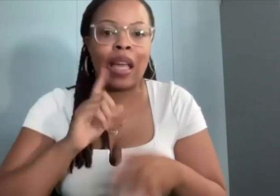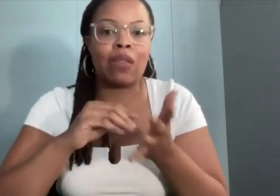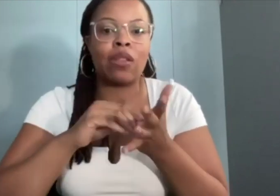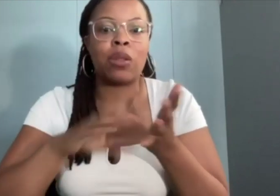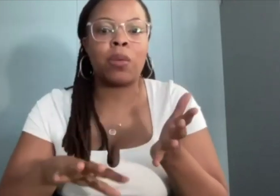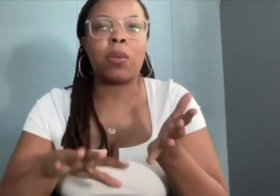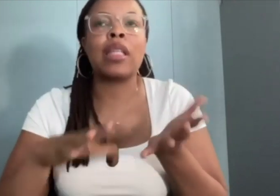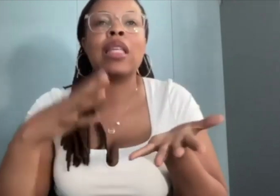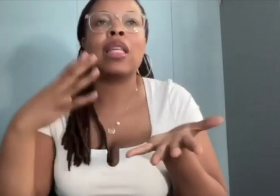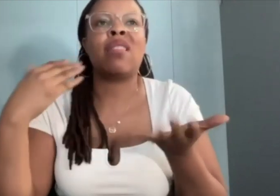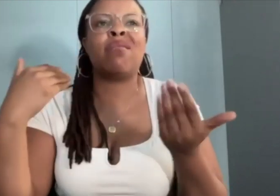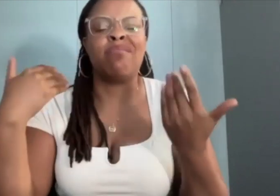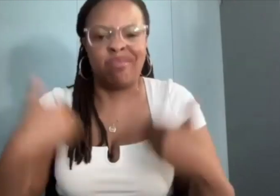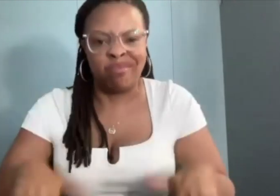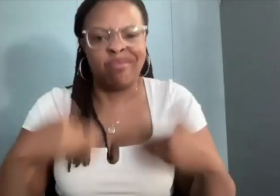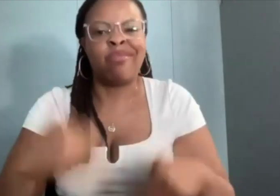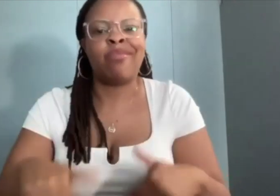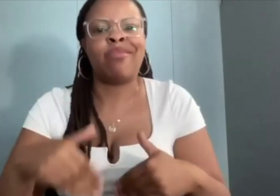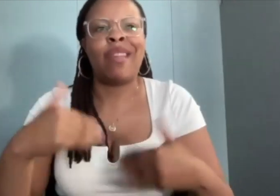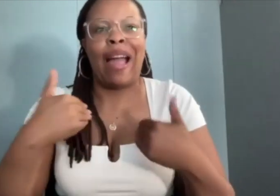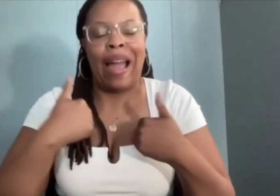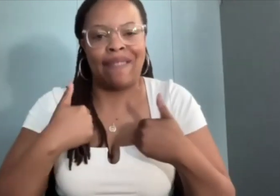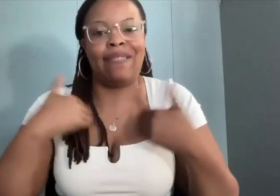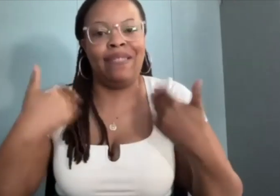and we definitely realized that Black deaf students